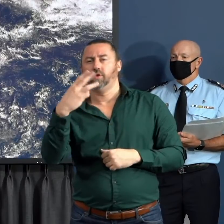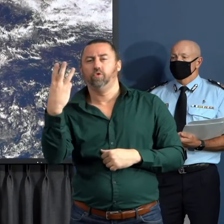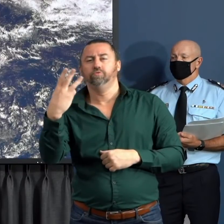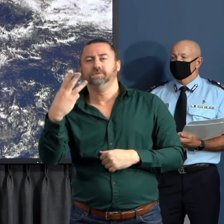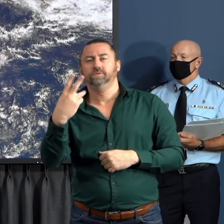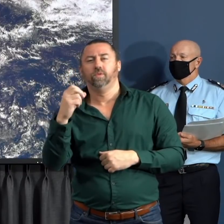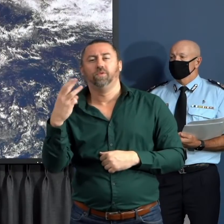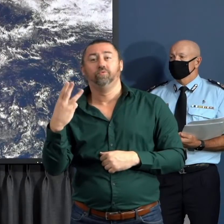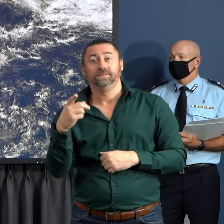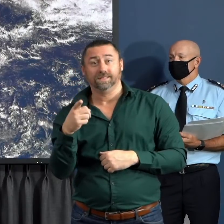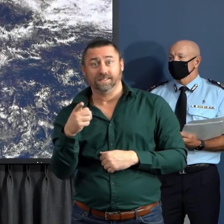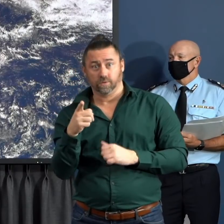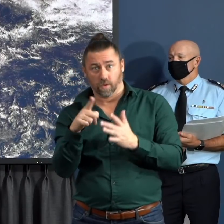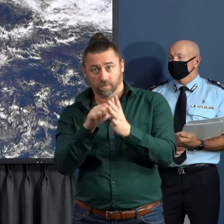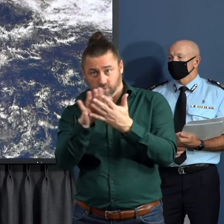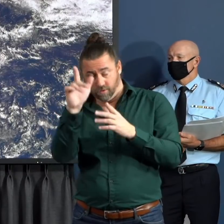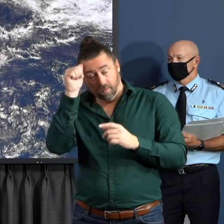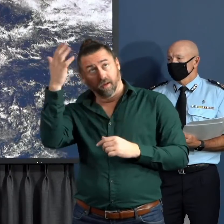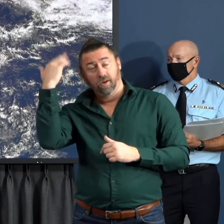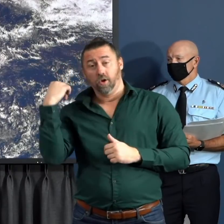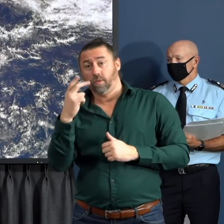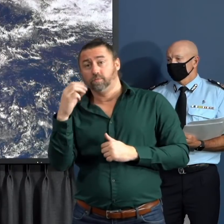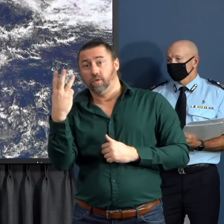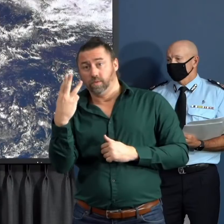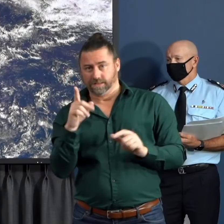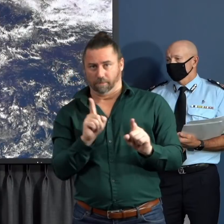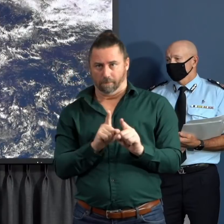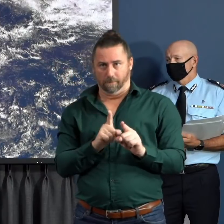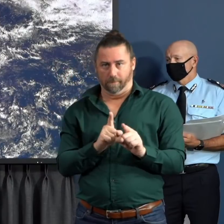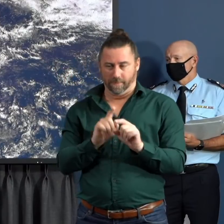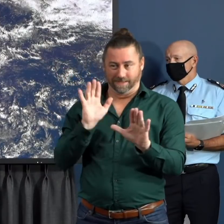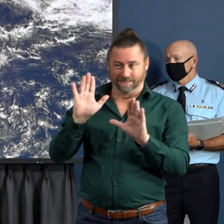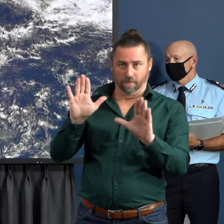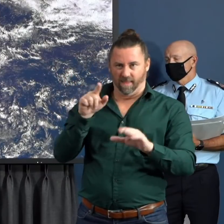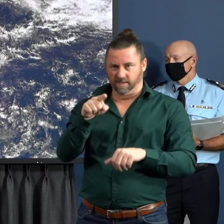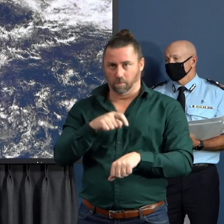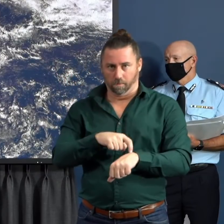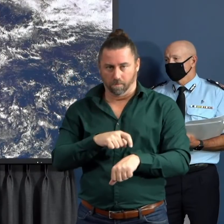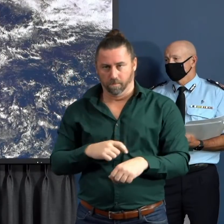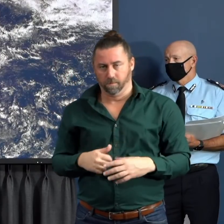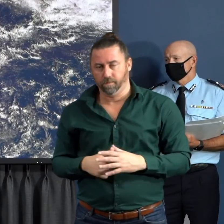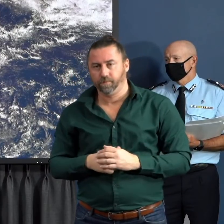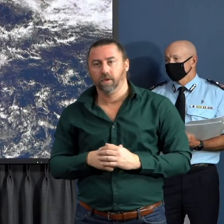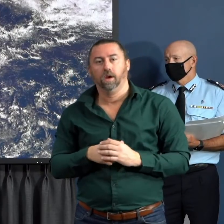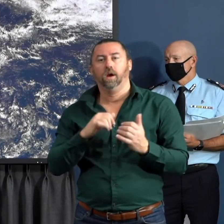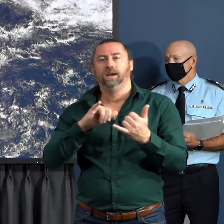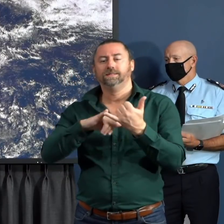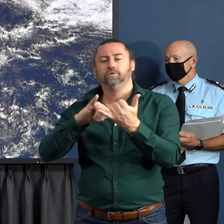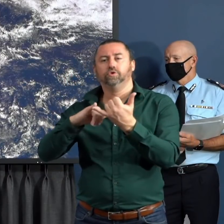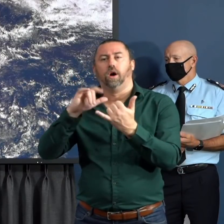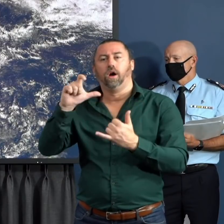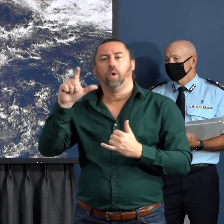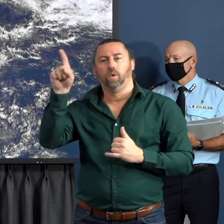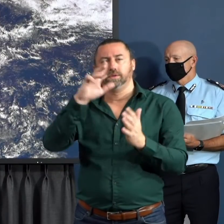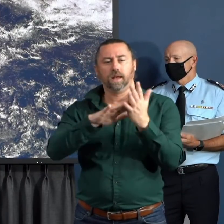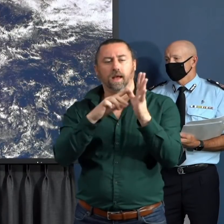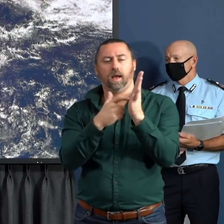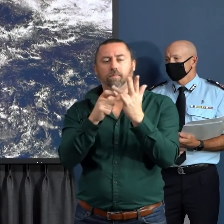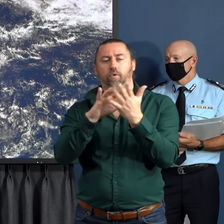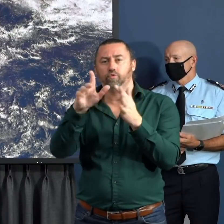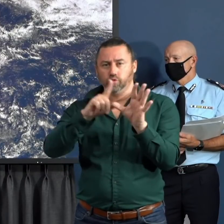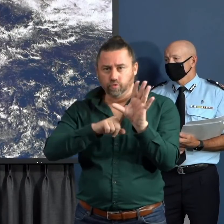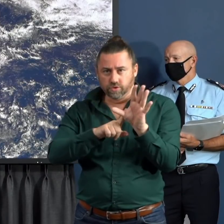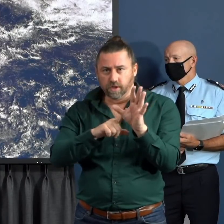So for communities in Ipswich, that's what they can expect today. The Sunshine Coast rivers, so that includes the Maroochy River,